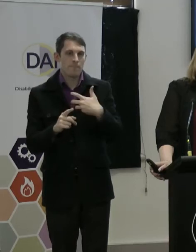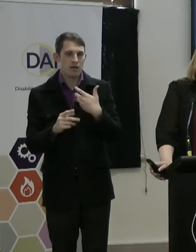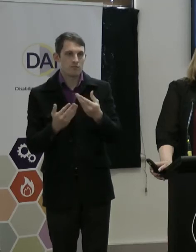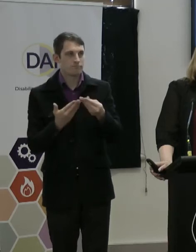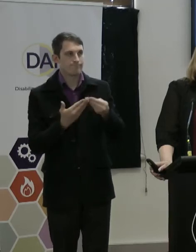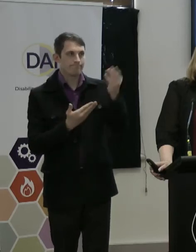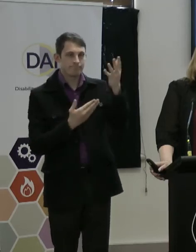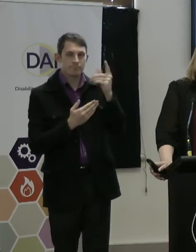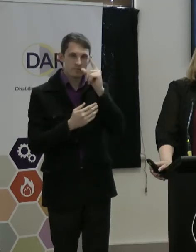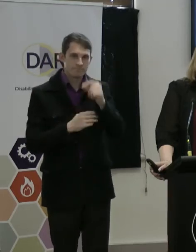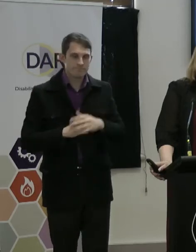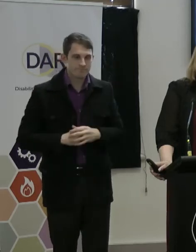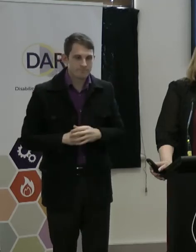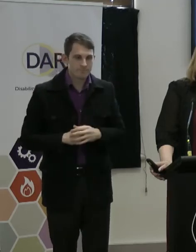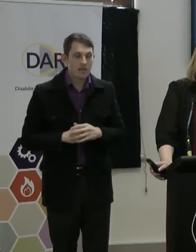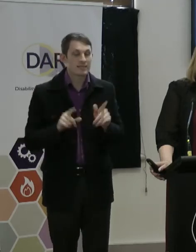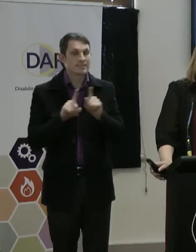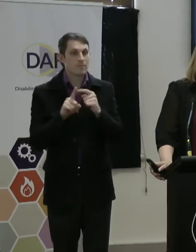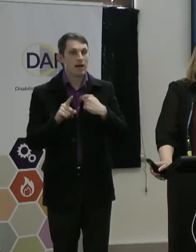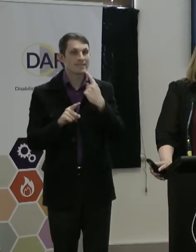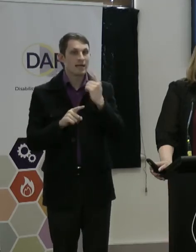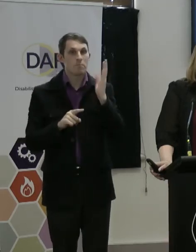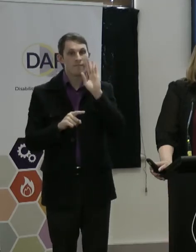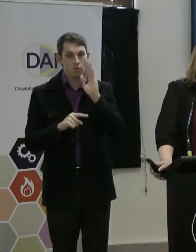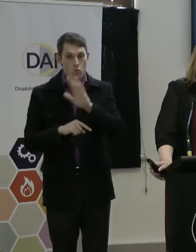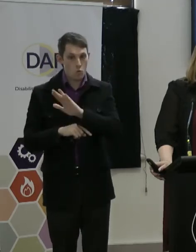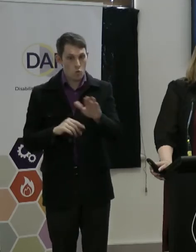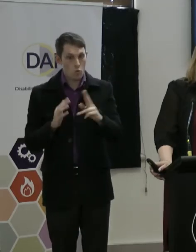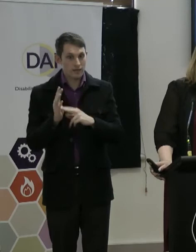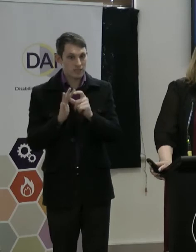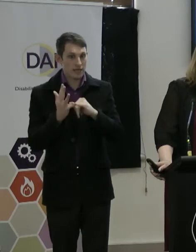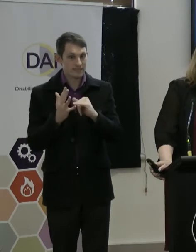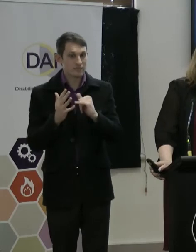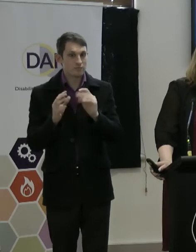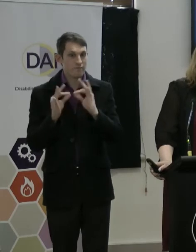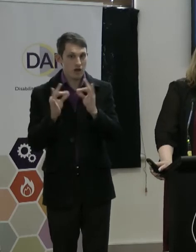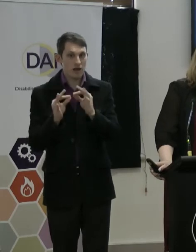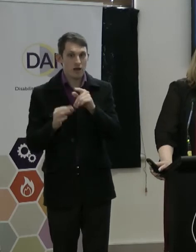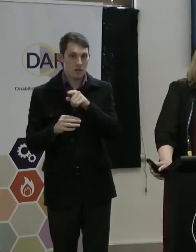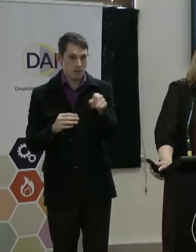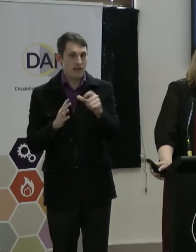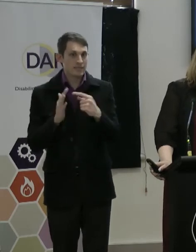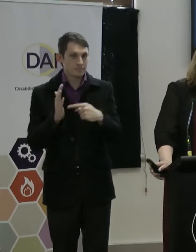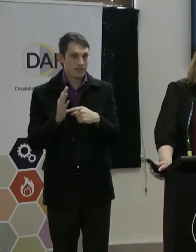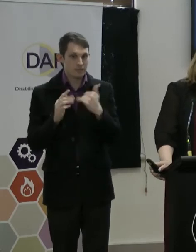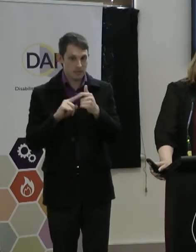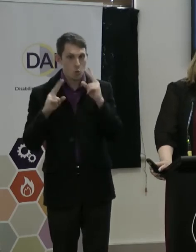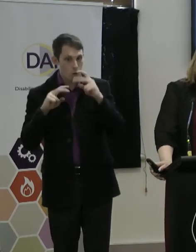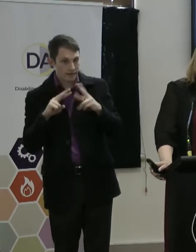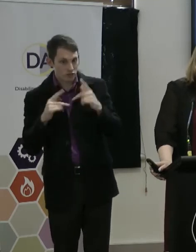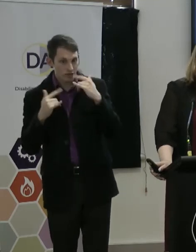each registered provider is expected to and is audited against having an internal complaint mechanism